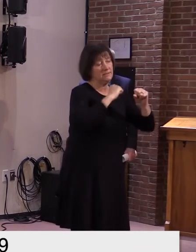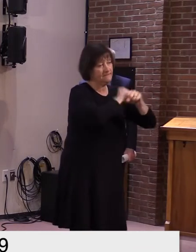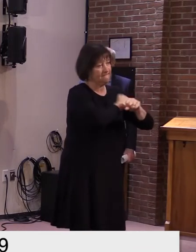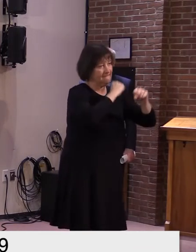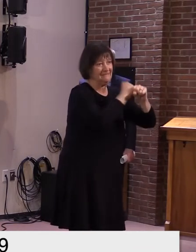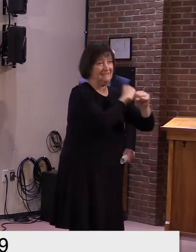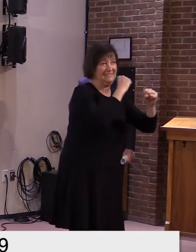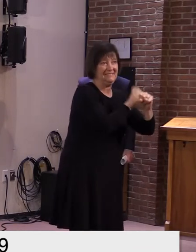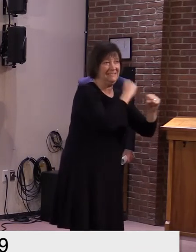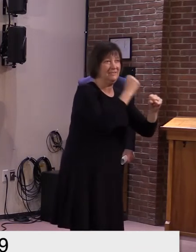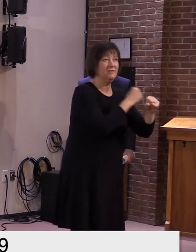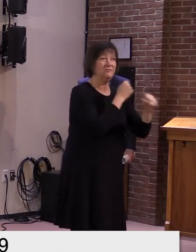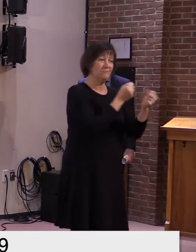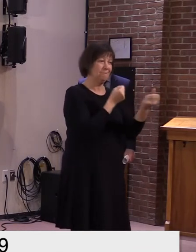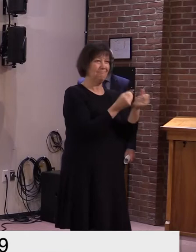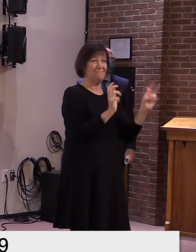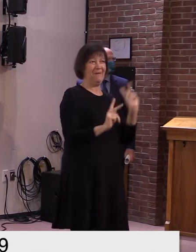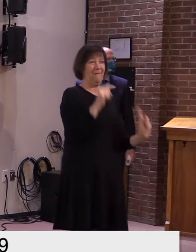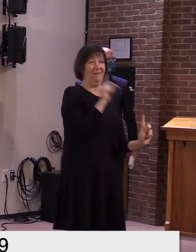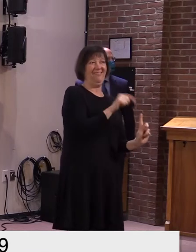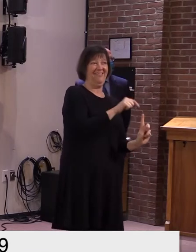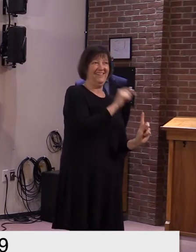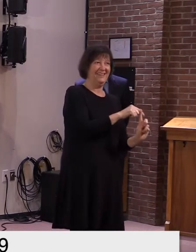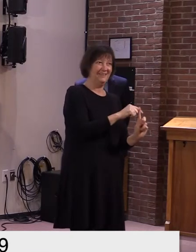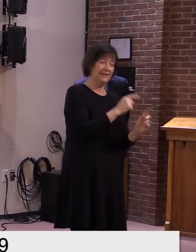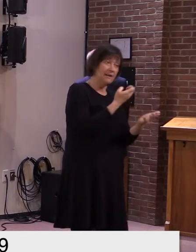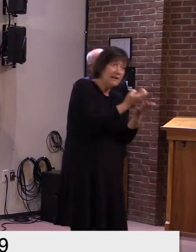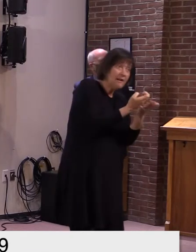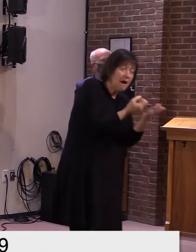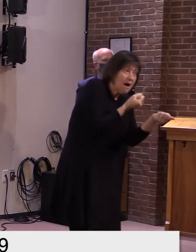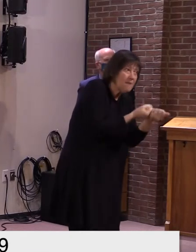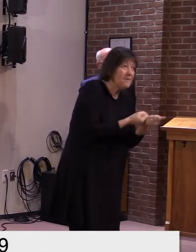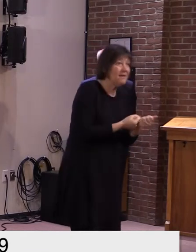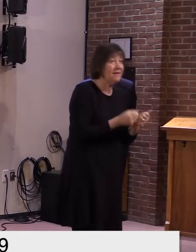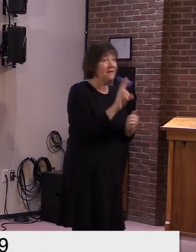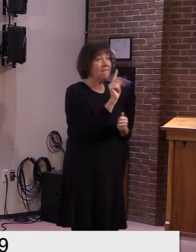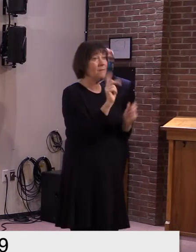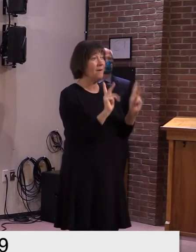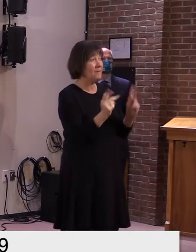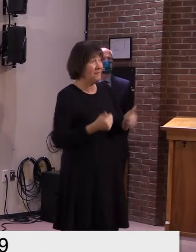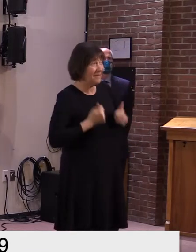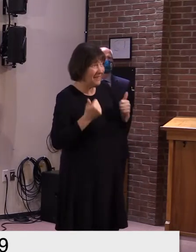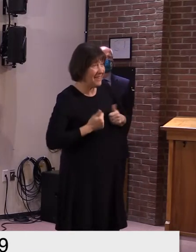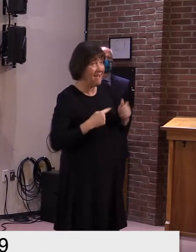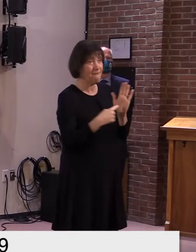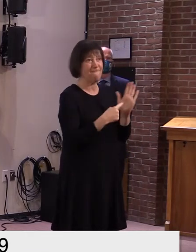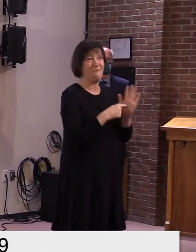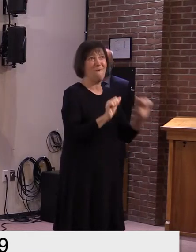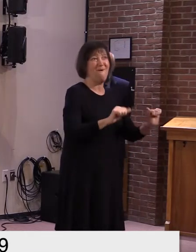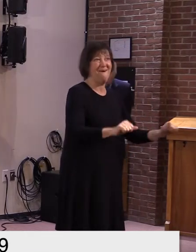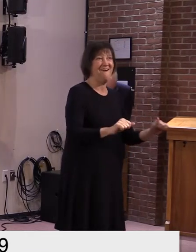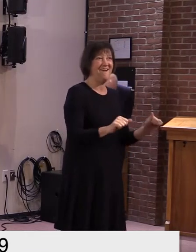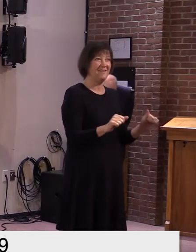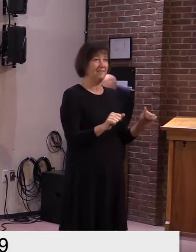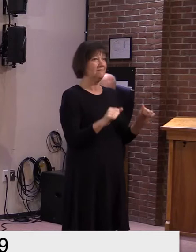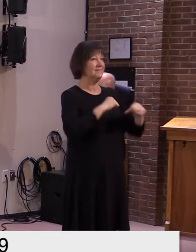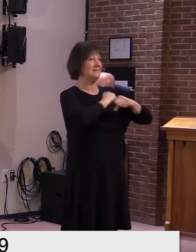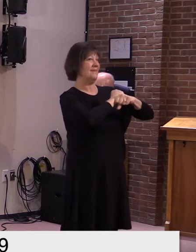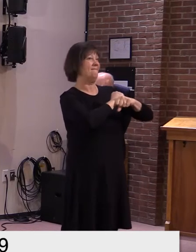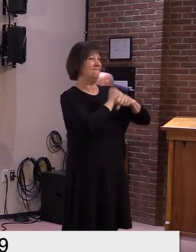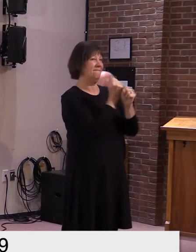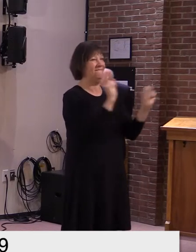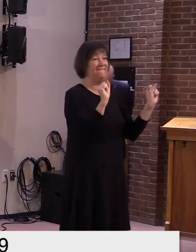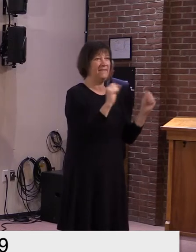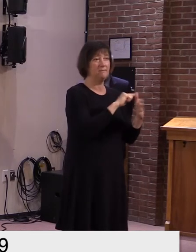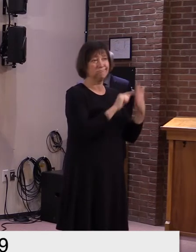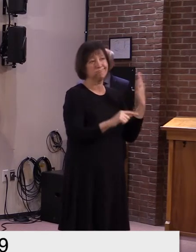focus on the fundamentals, to try and, you know, grow the economy, make Vermont more affordable, protect the most vulnerable. And we'll continue to do that in this